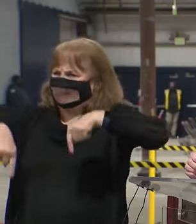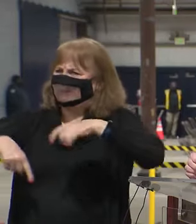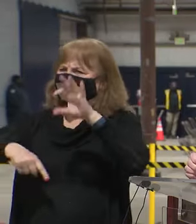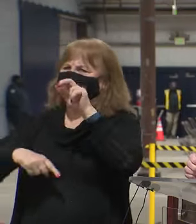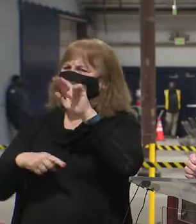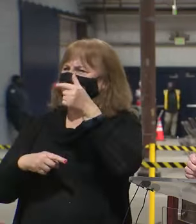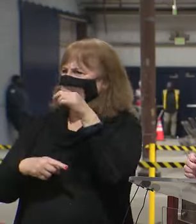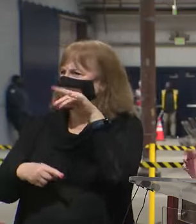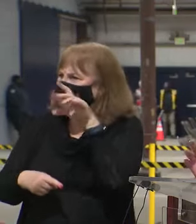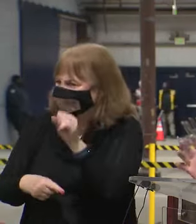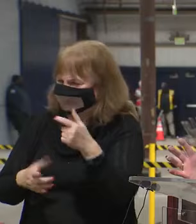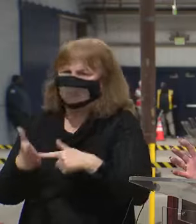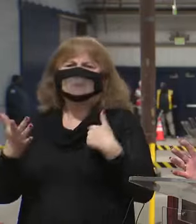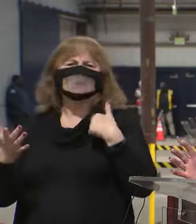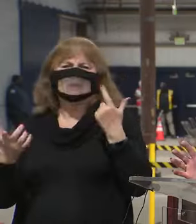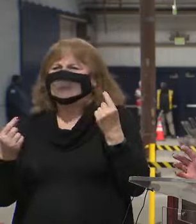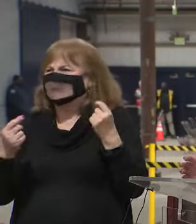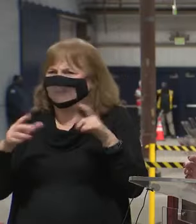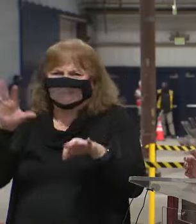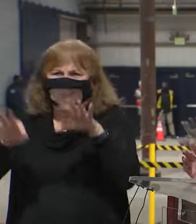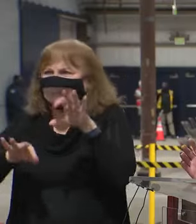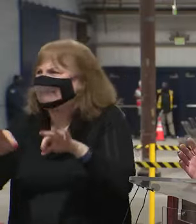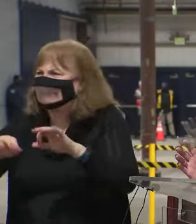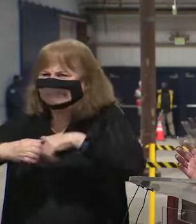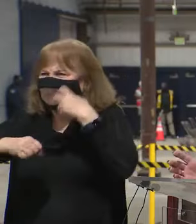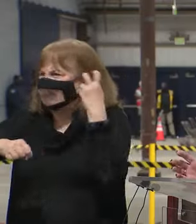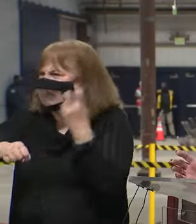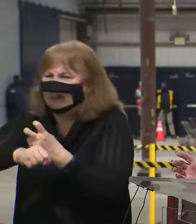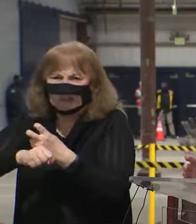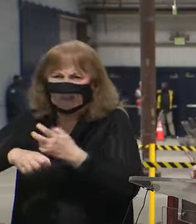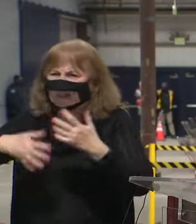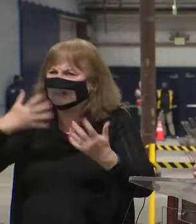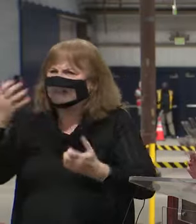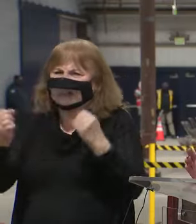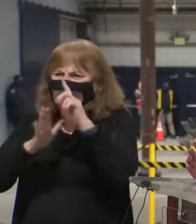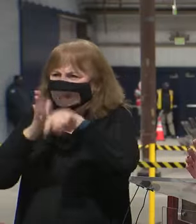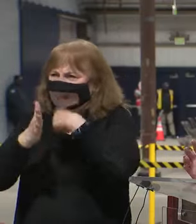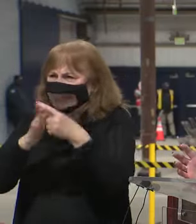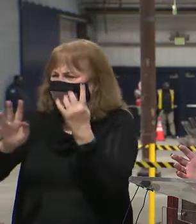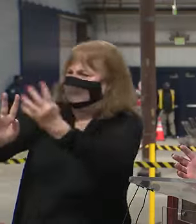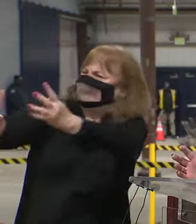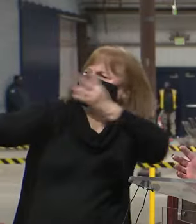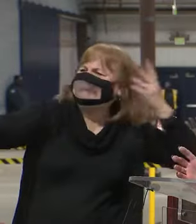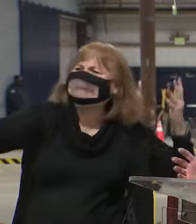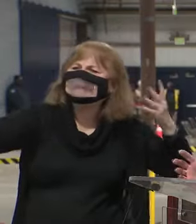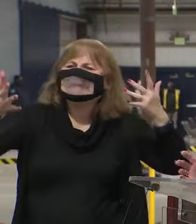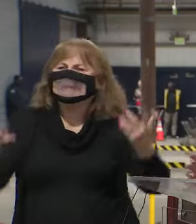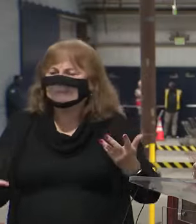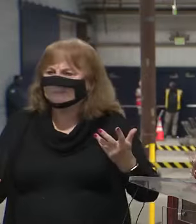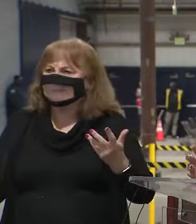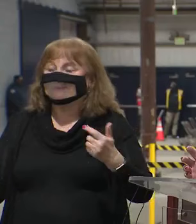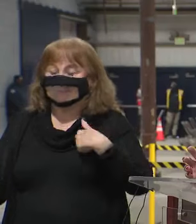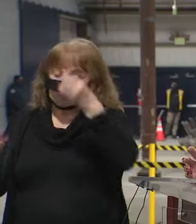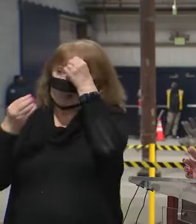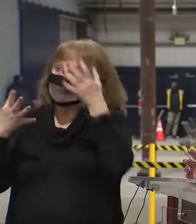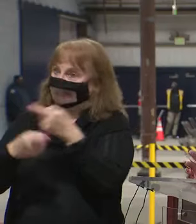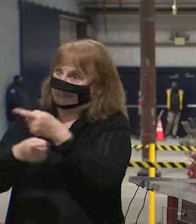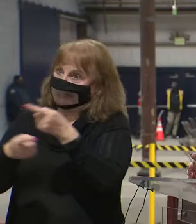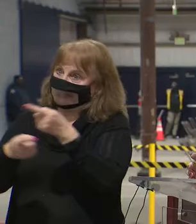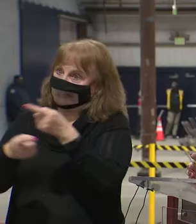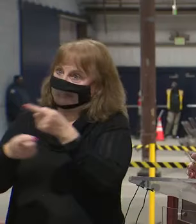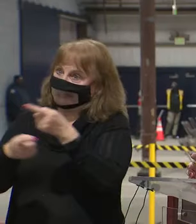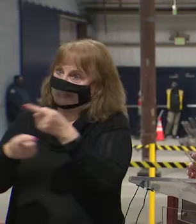fairgrounds, about what am I gonna find? How hard is it gonna be? How many hours do I have to wait? And I can tell